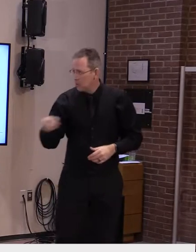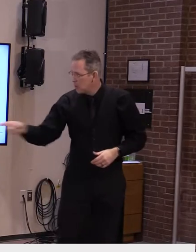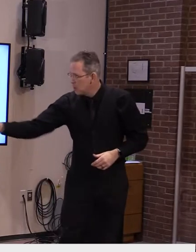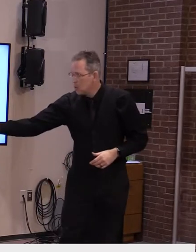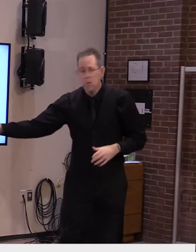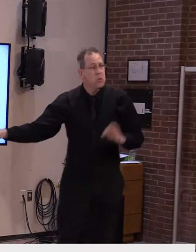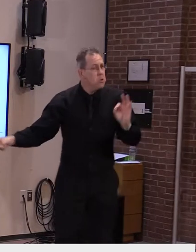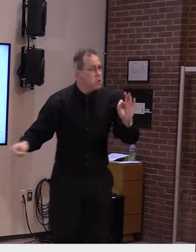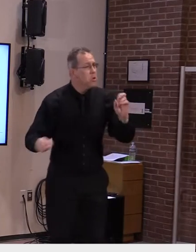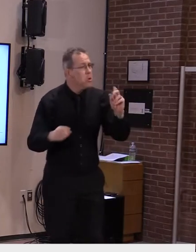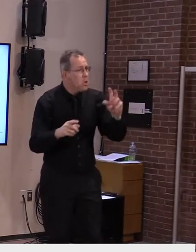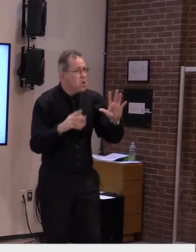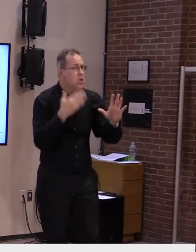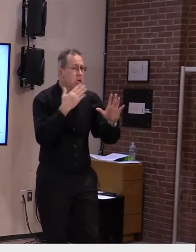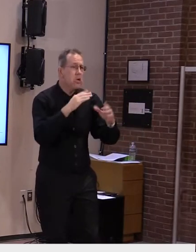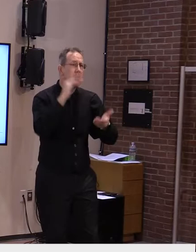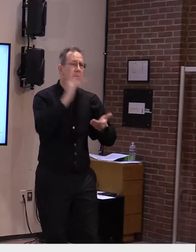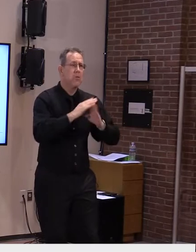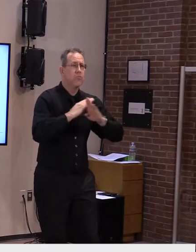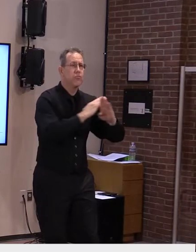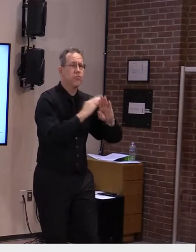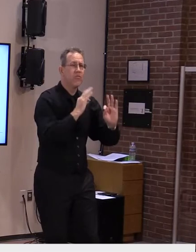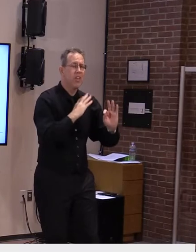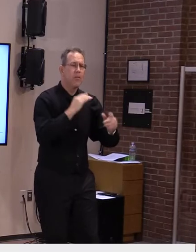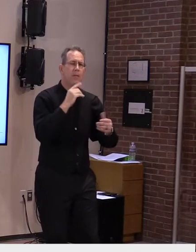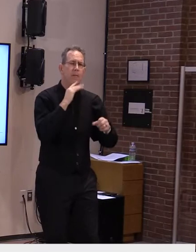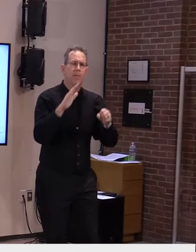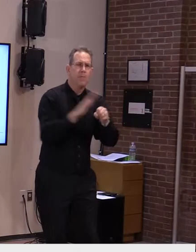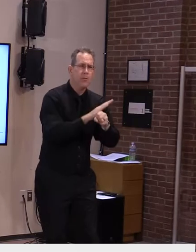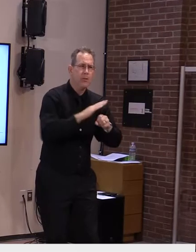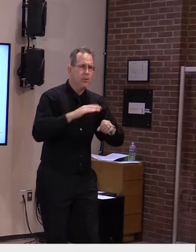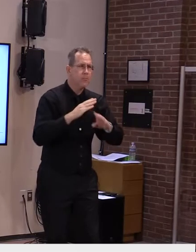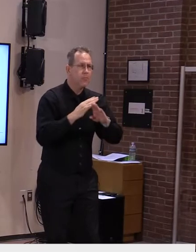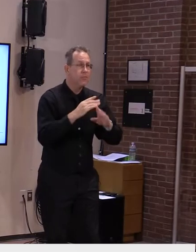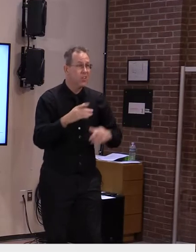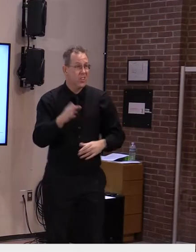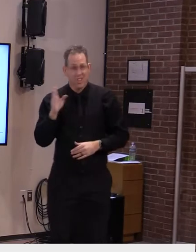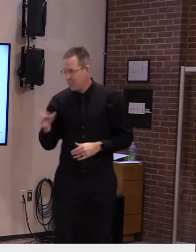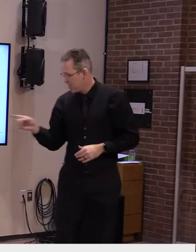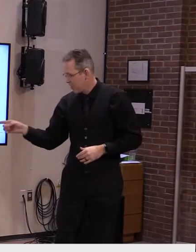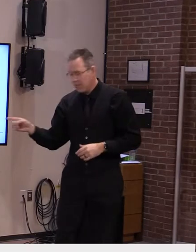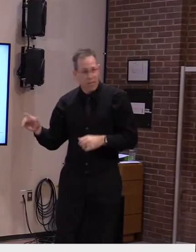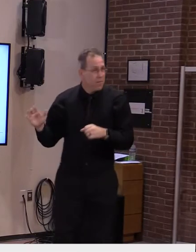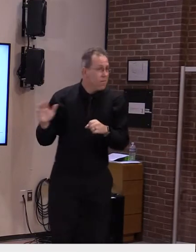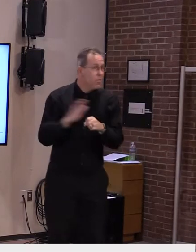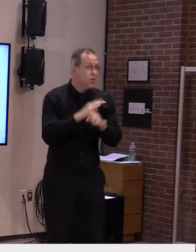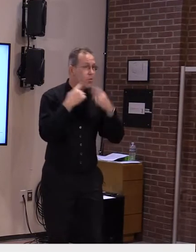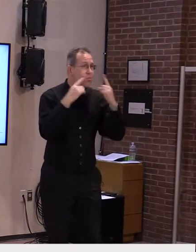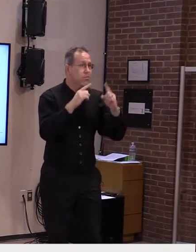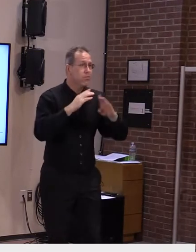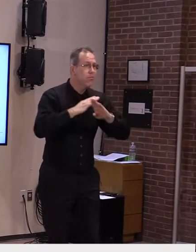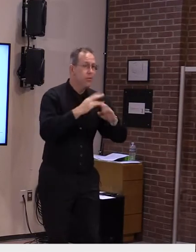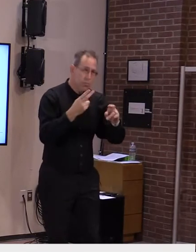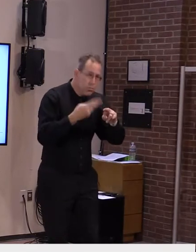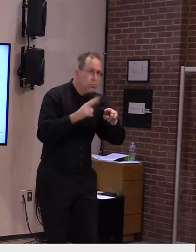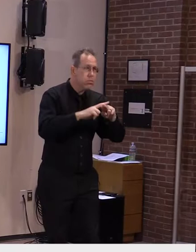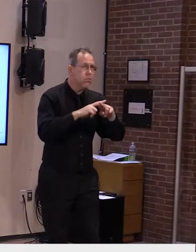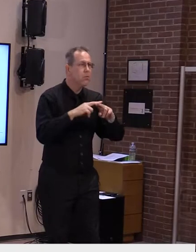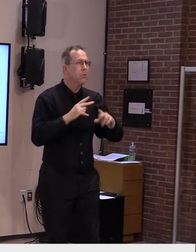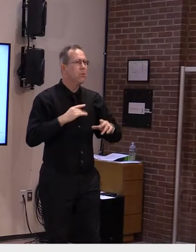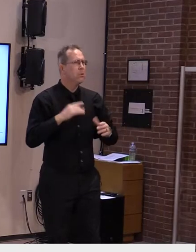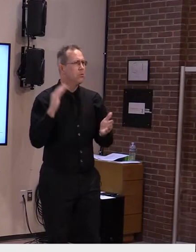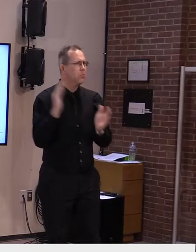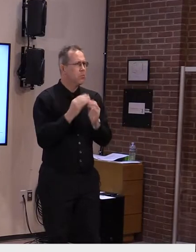not vaccinated at all. But when you look at those who are fully vaccinated with a booster, they are much less likely to end up